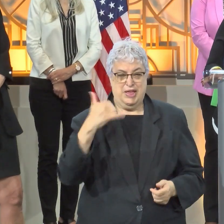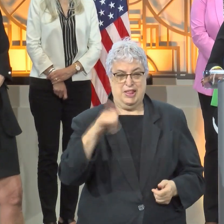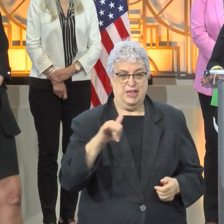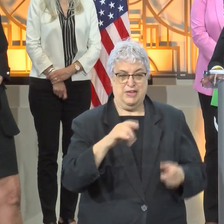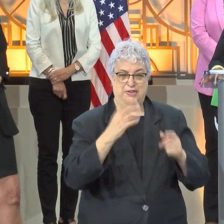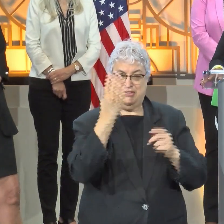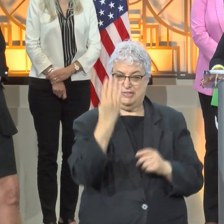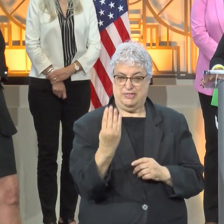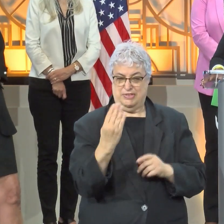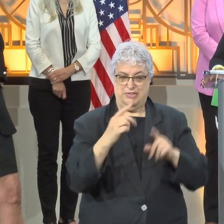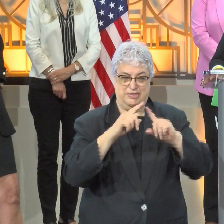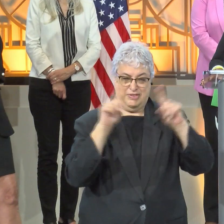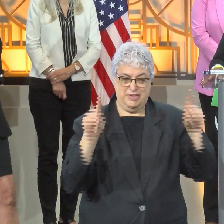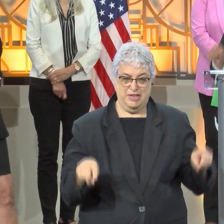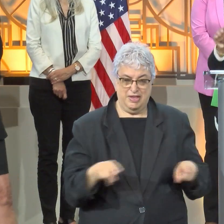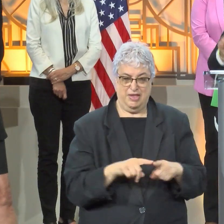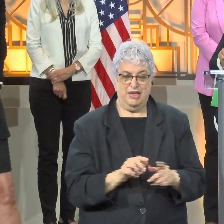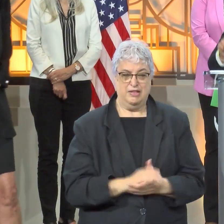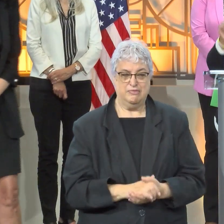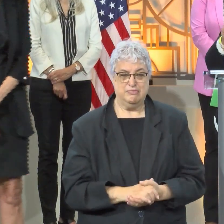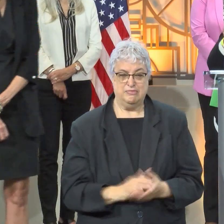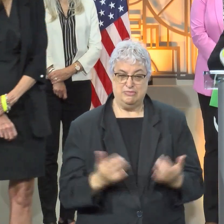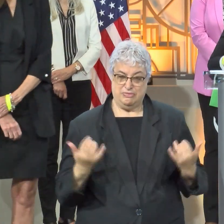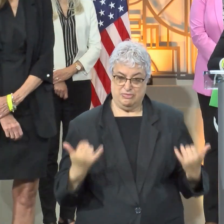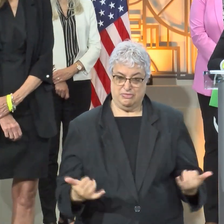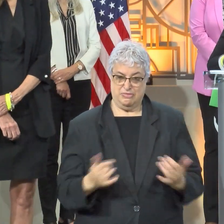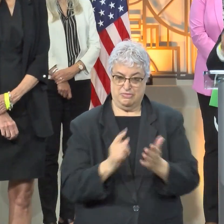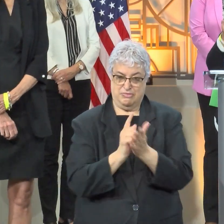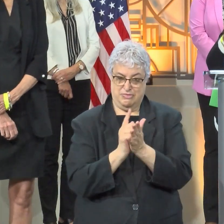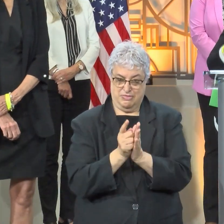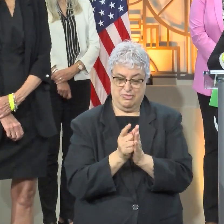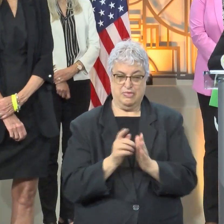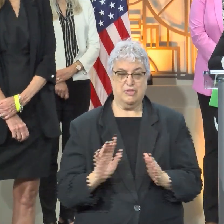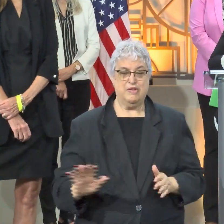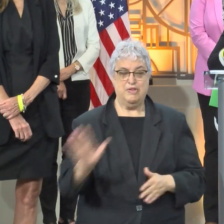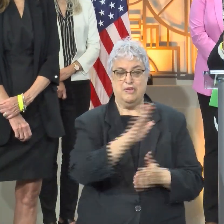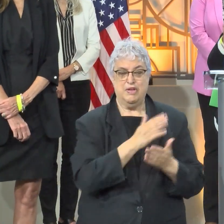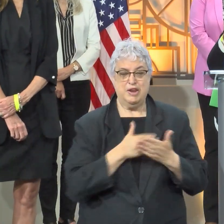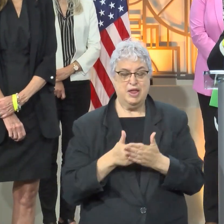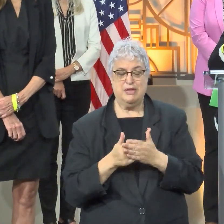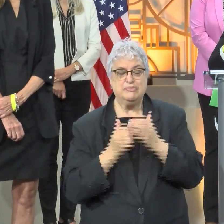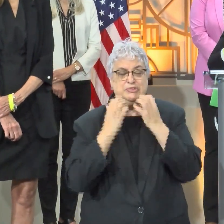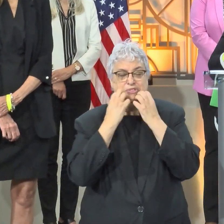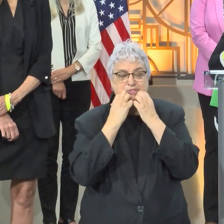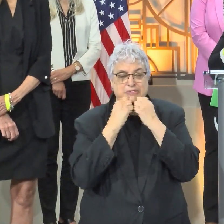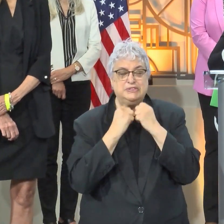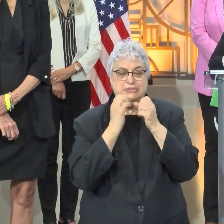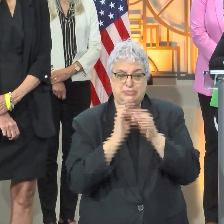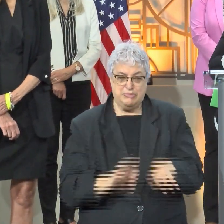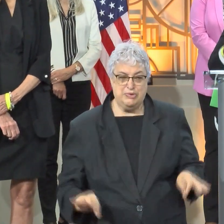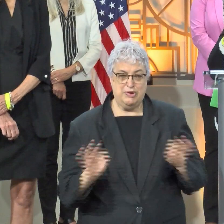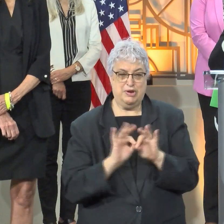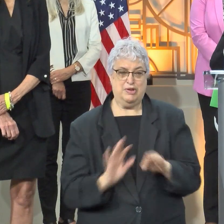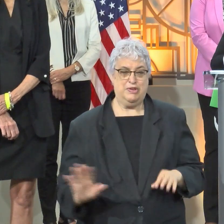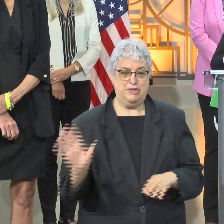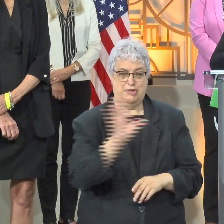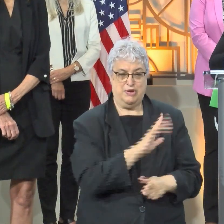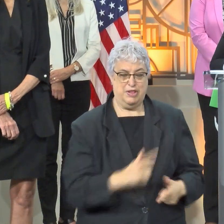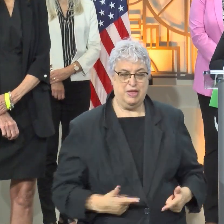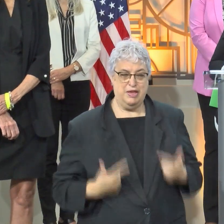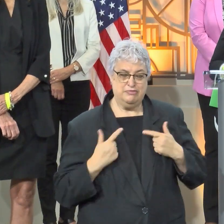signs. So we want to make sure that in this moment you remember that your neighborhood is the most important part of your life.